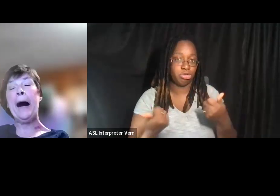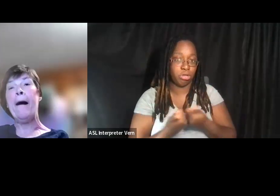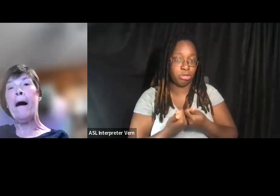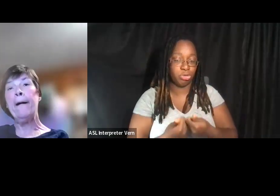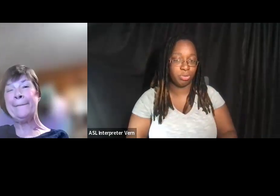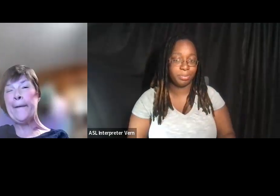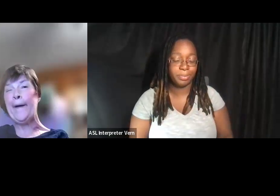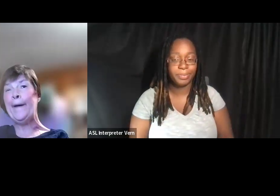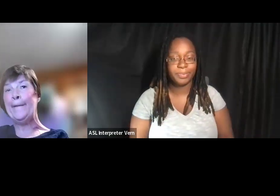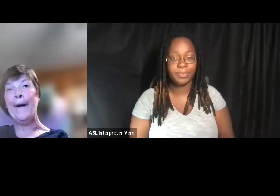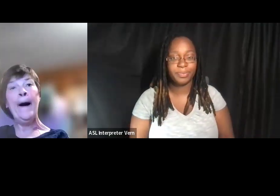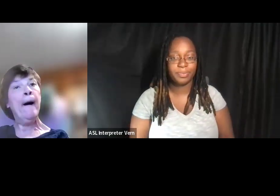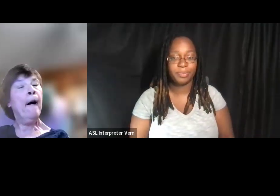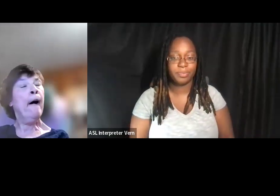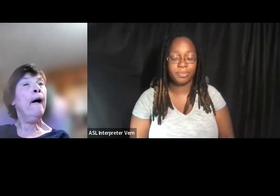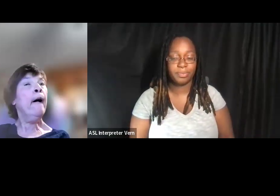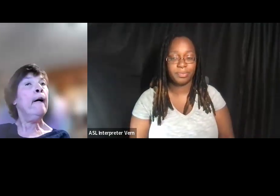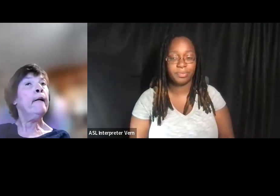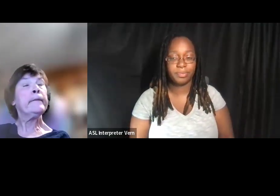hired a firm